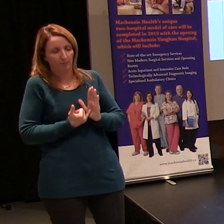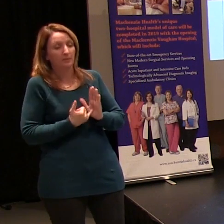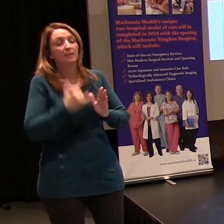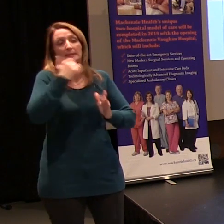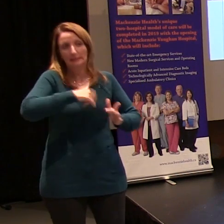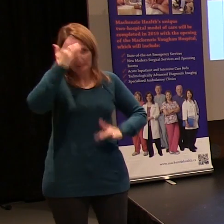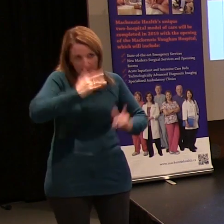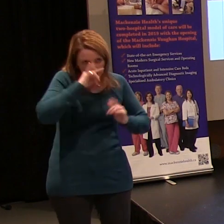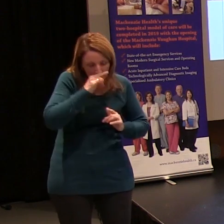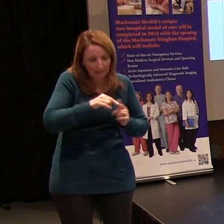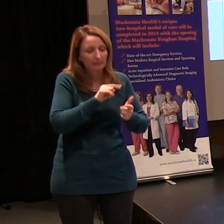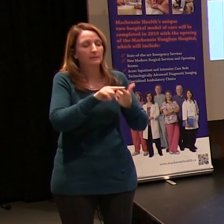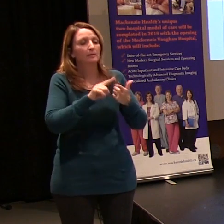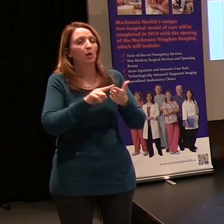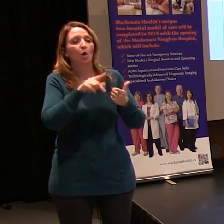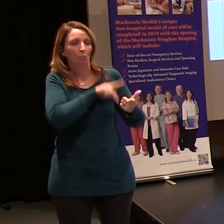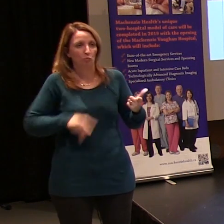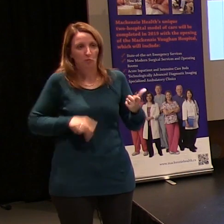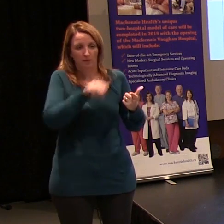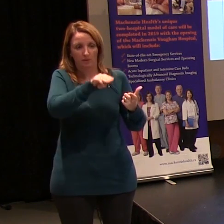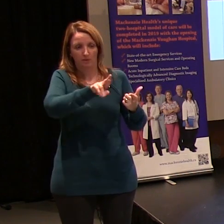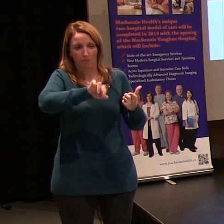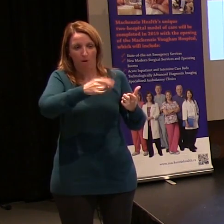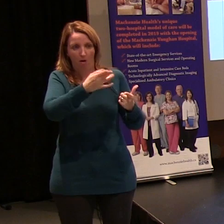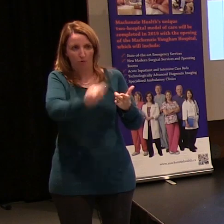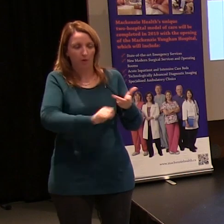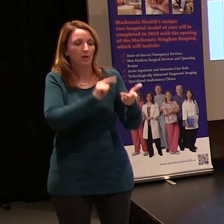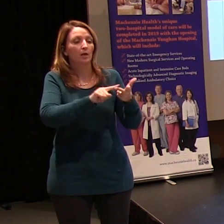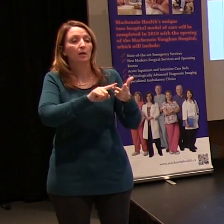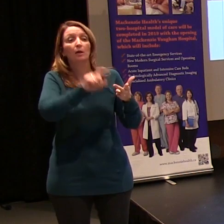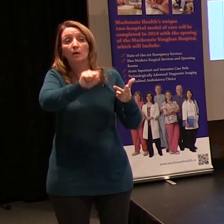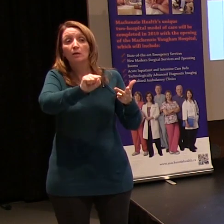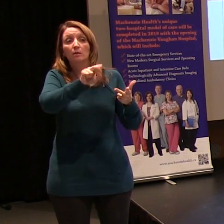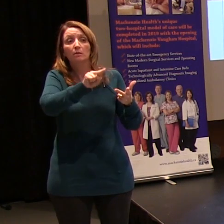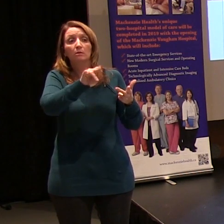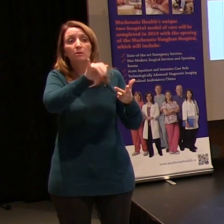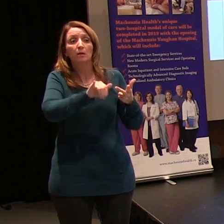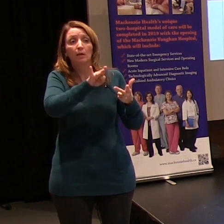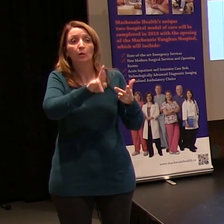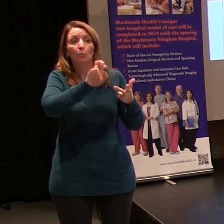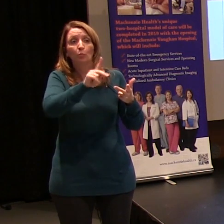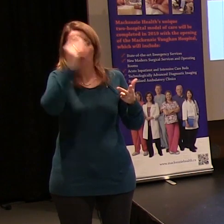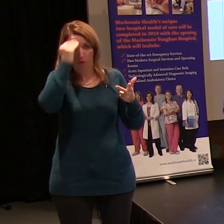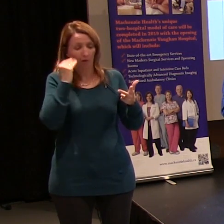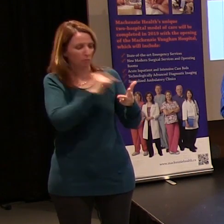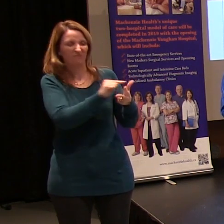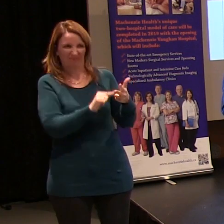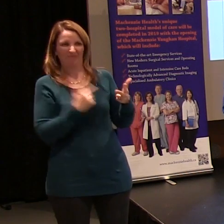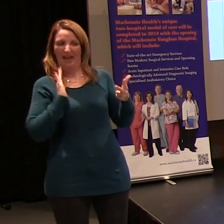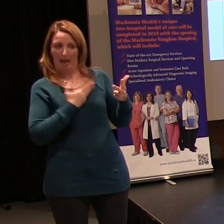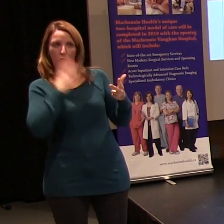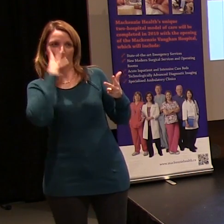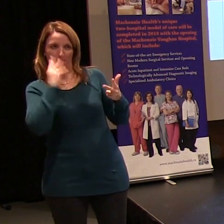Kids, Atrium, Princess Margaret, Sunnybrook Hospital, so something to show you where we're coming from.